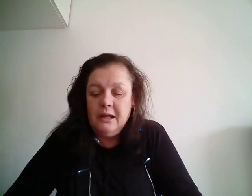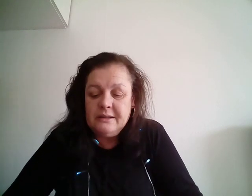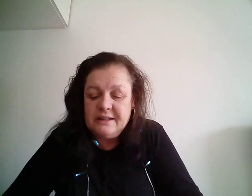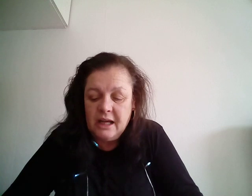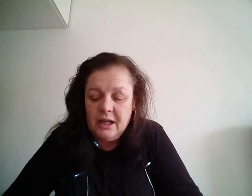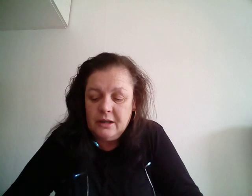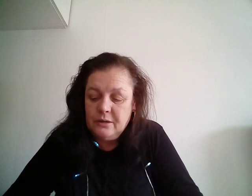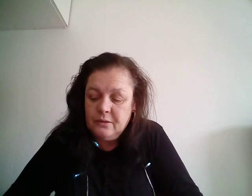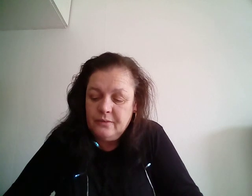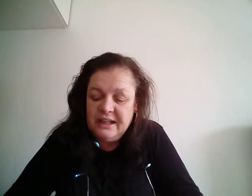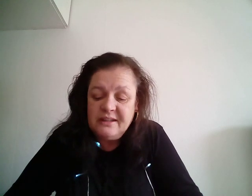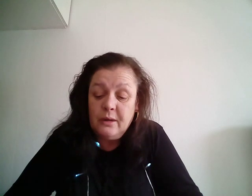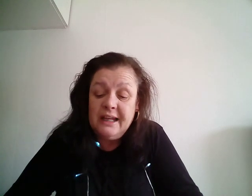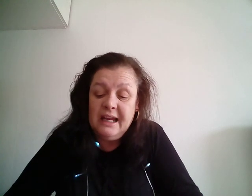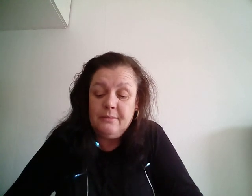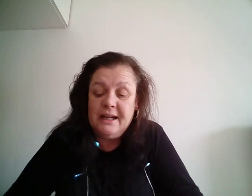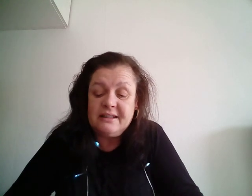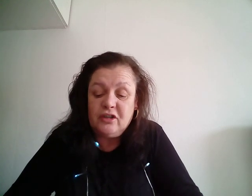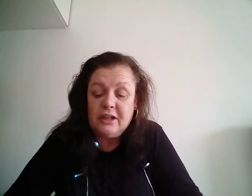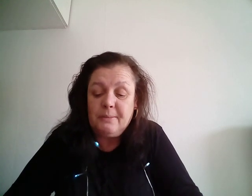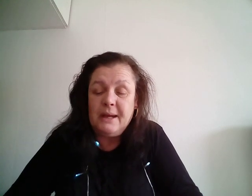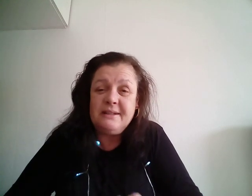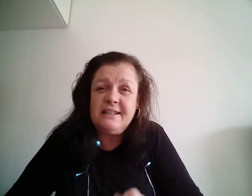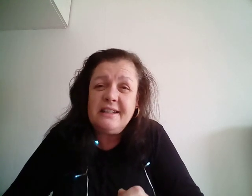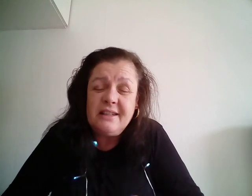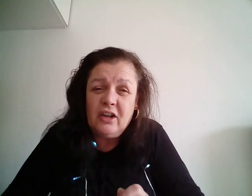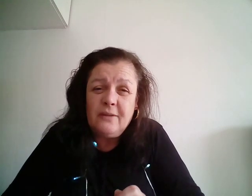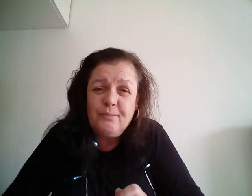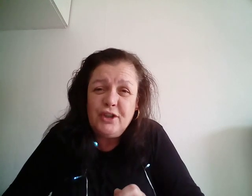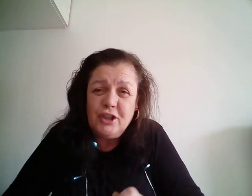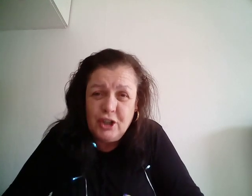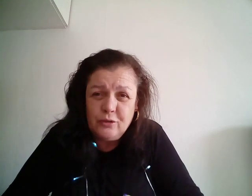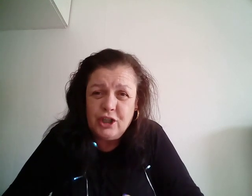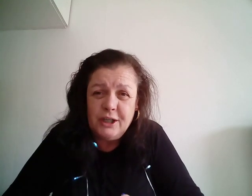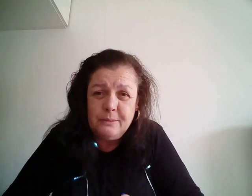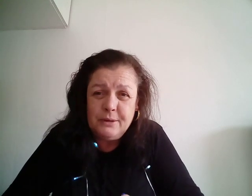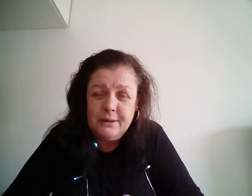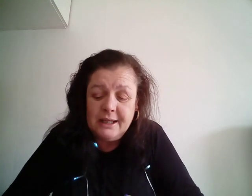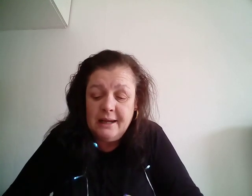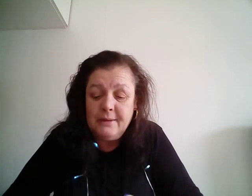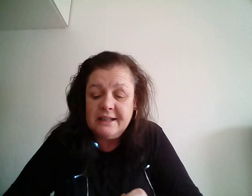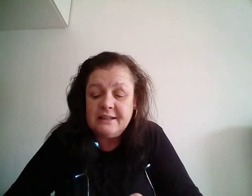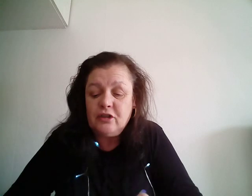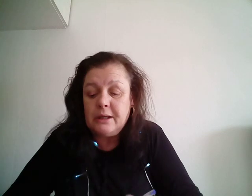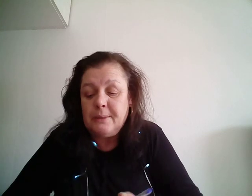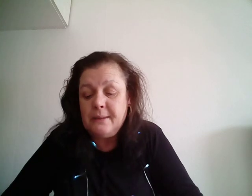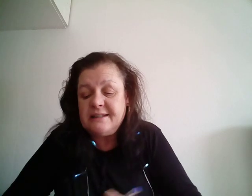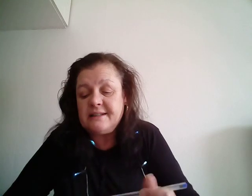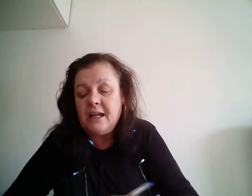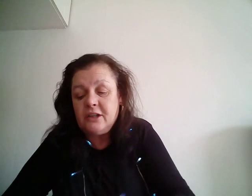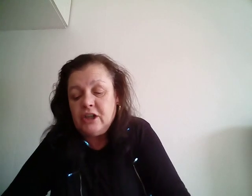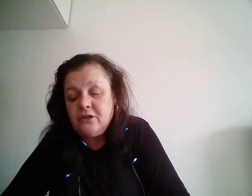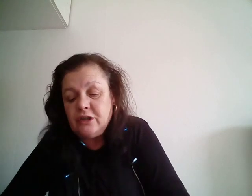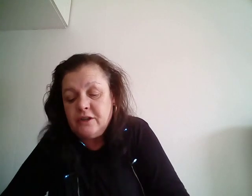So, this one here, my delicious babies, this is on YouTube, Okay, a marvelous little baby. It's a search engine of